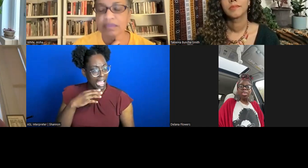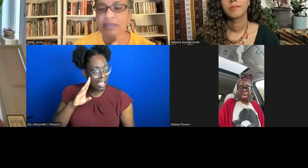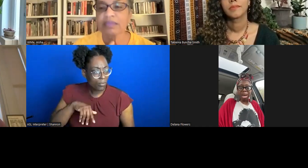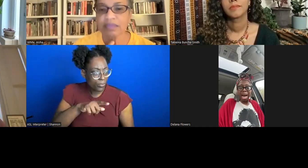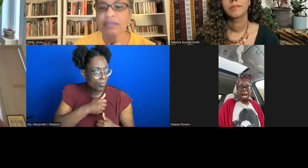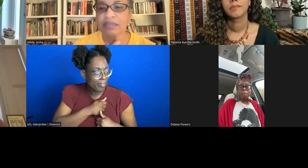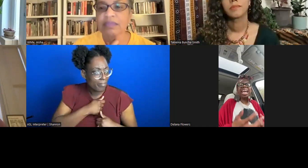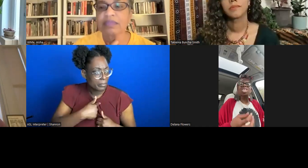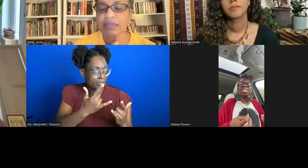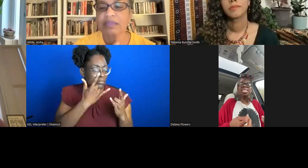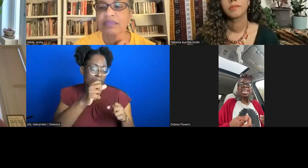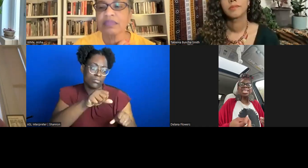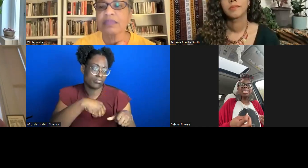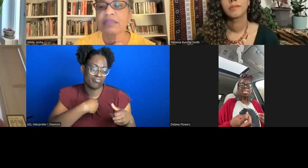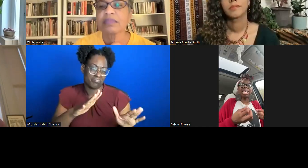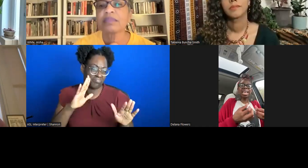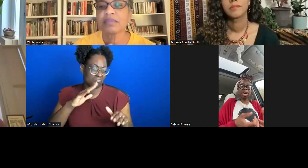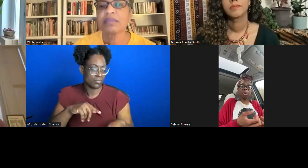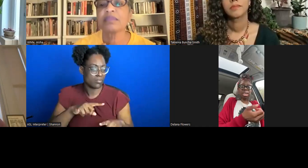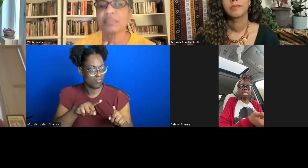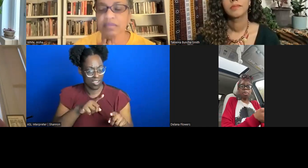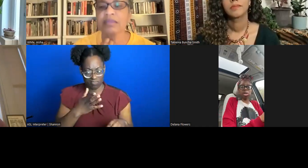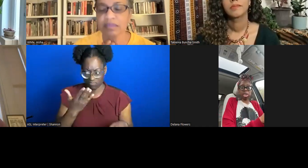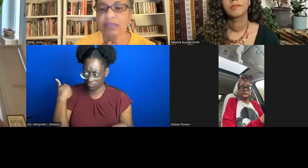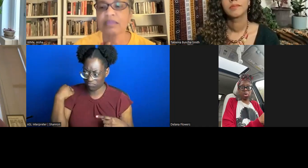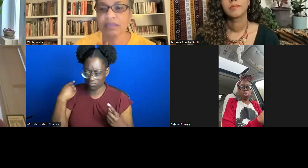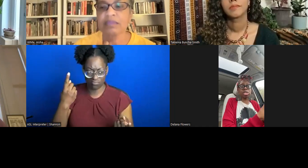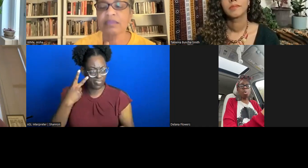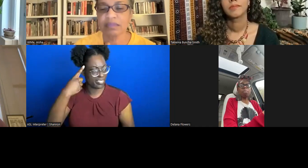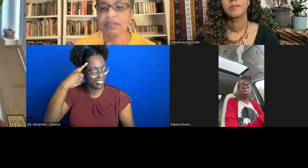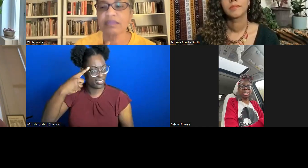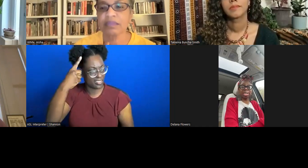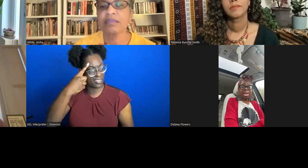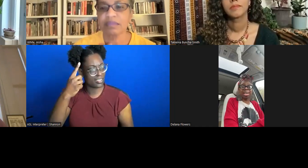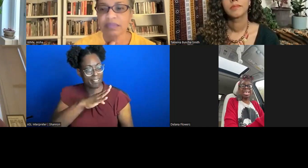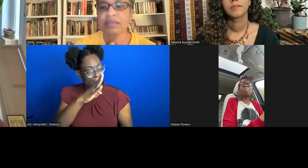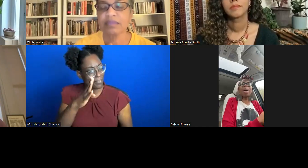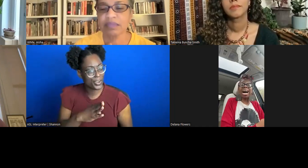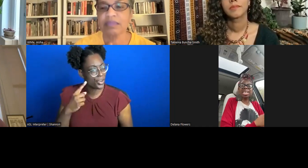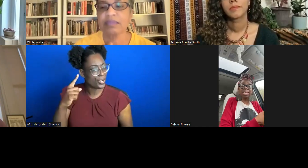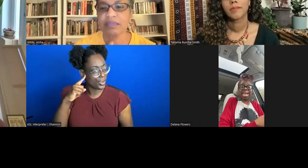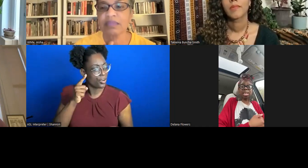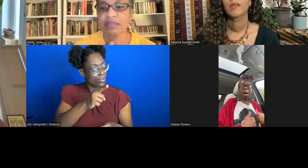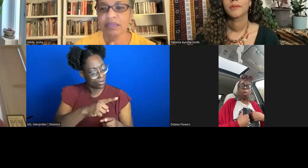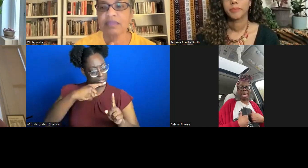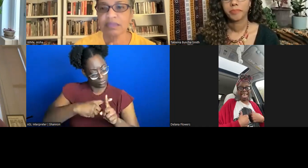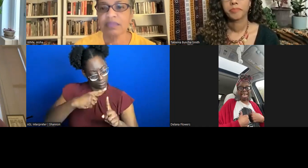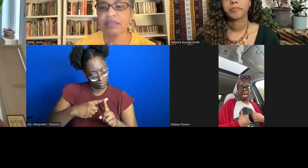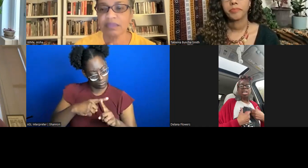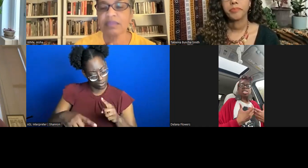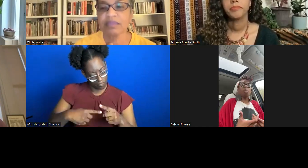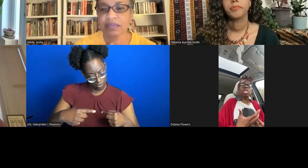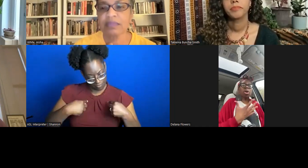you loved me or not, but I just needed to hear this person who is so important say positive things about